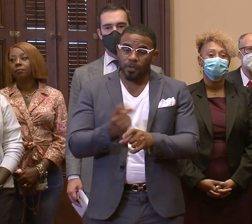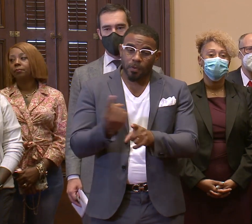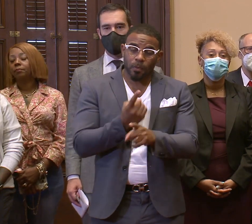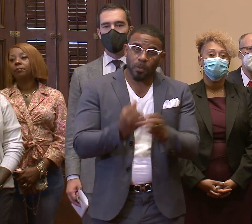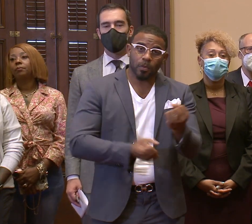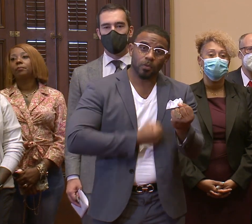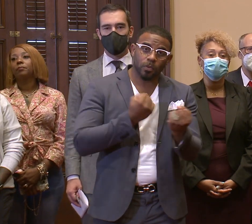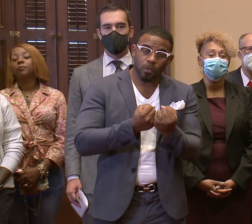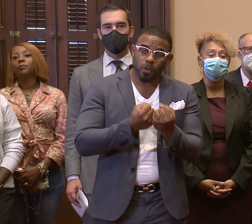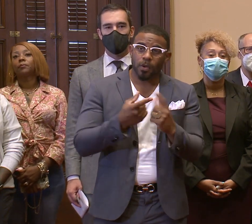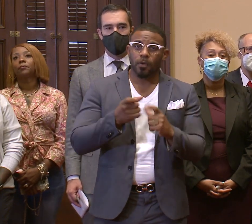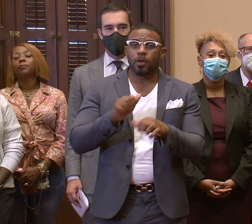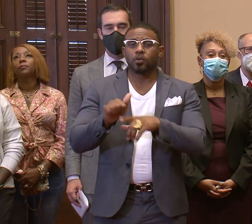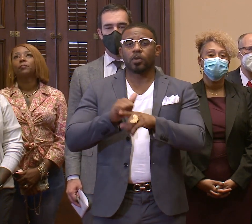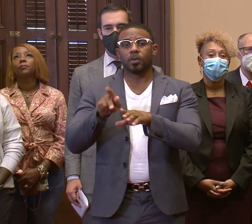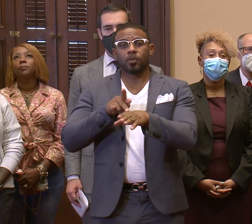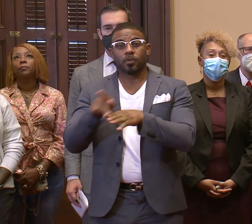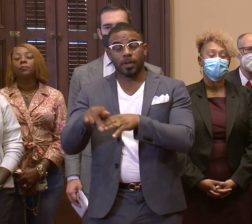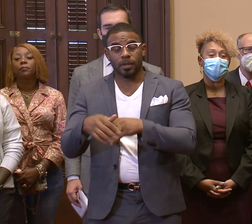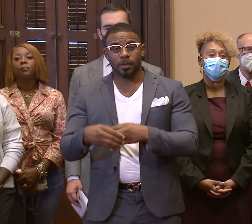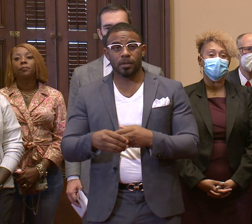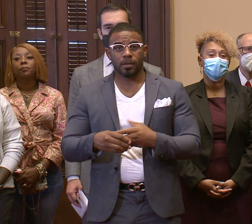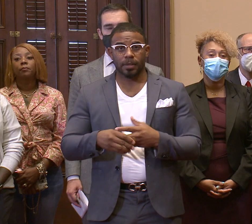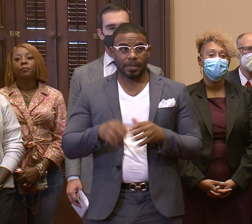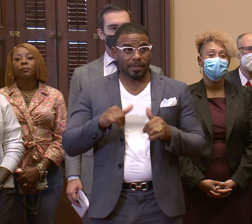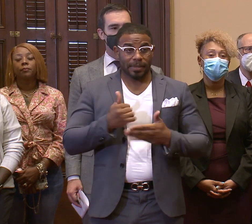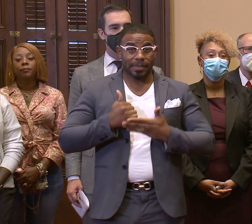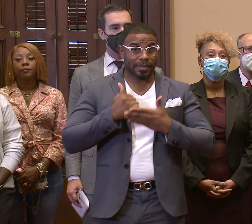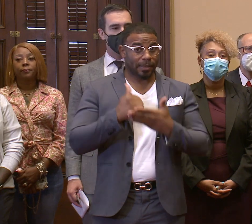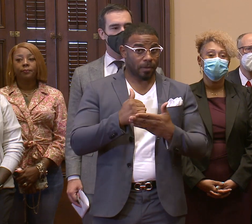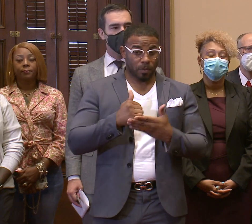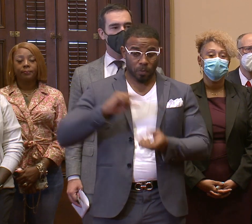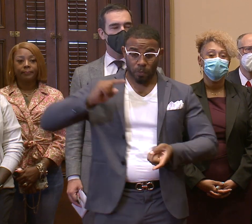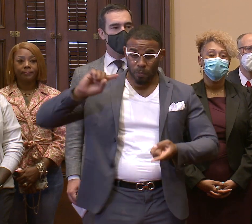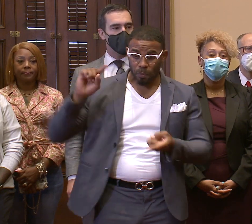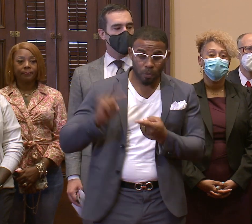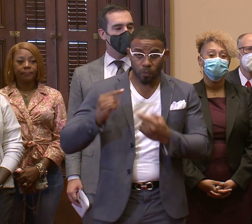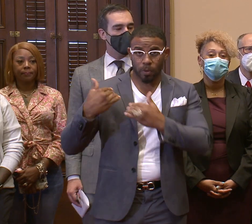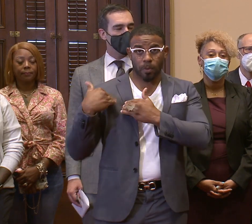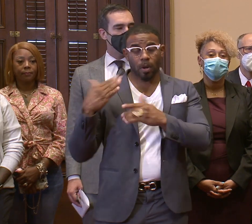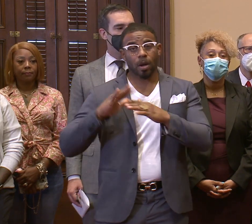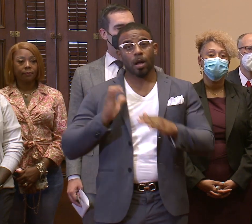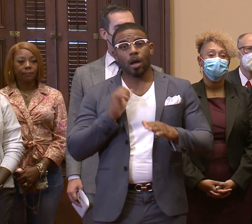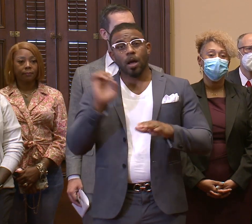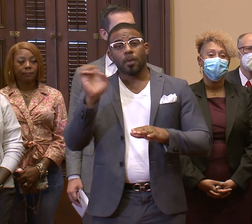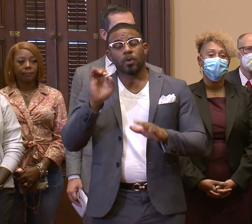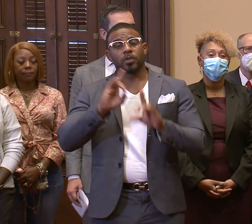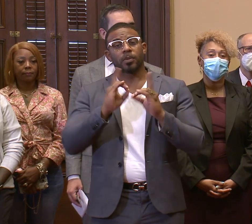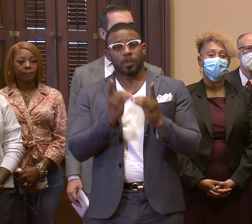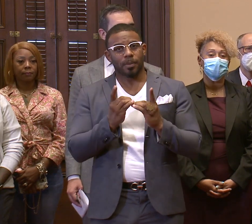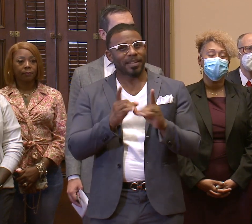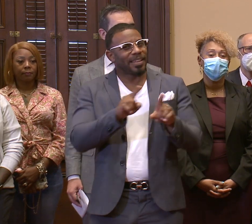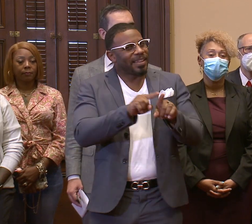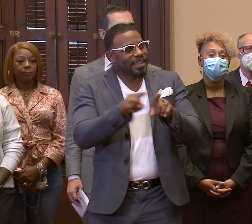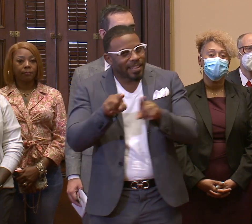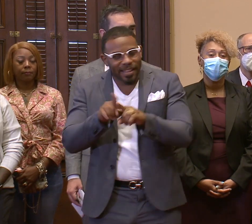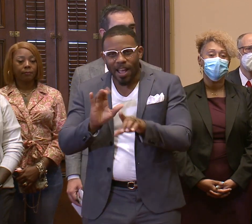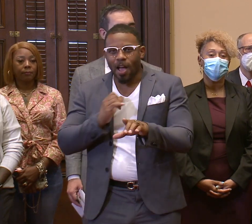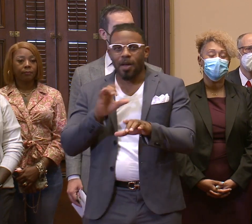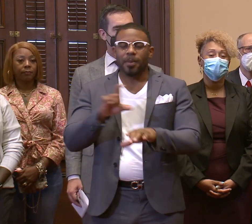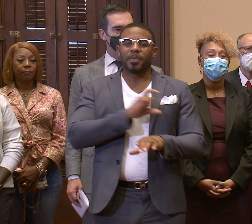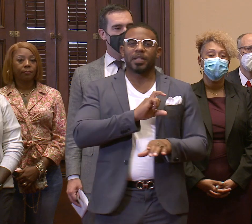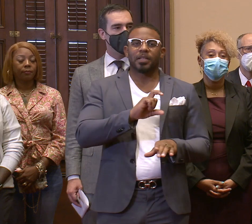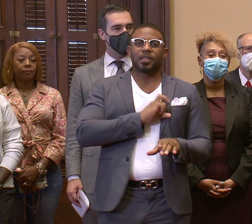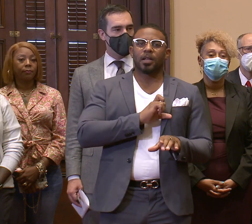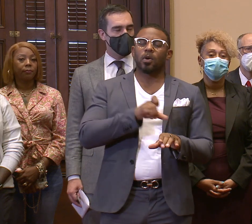appropriate support from trained professionals. This helps reduce the burden on our emergency departments and our police